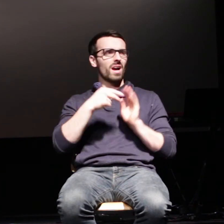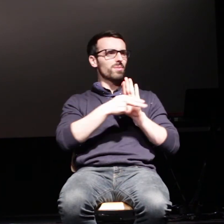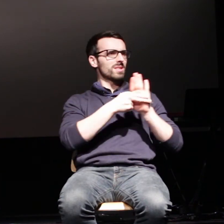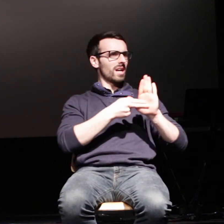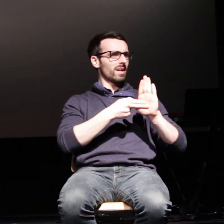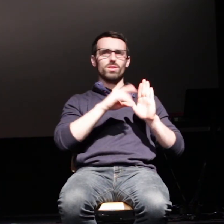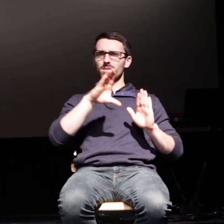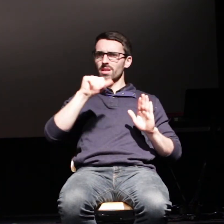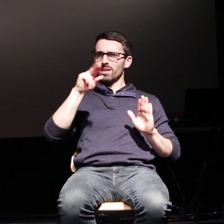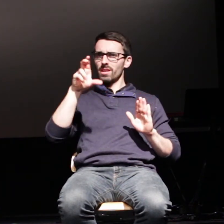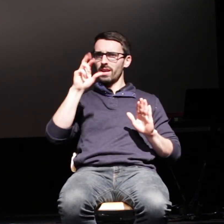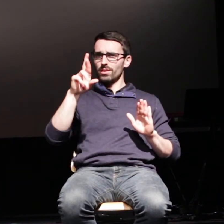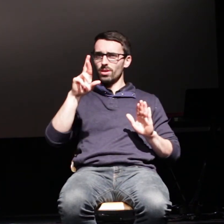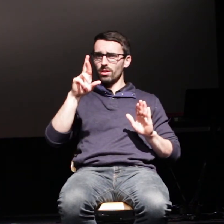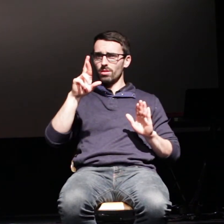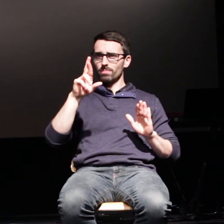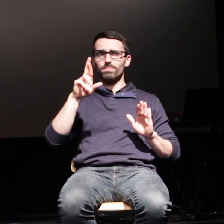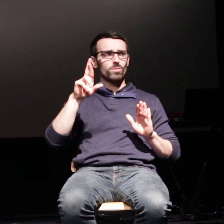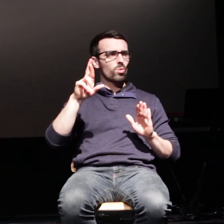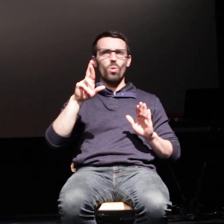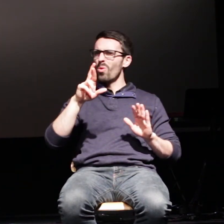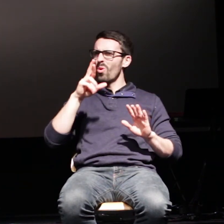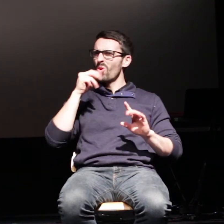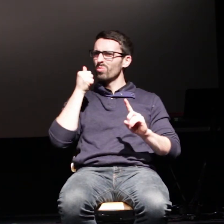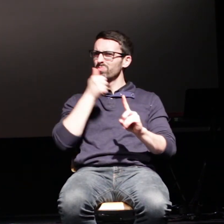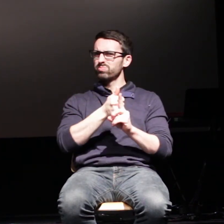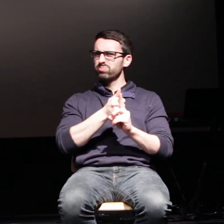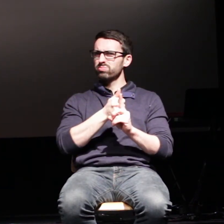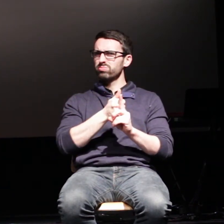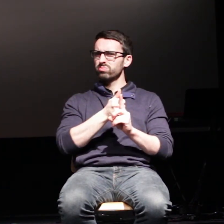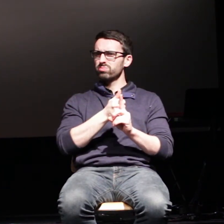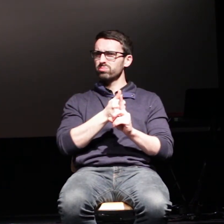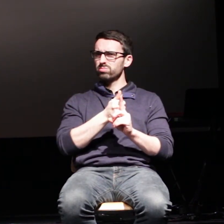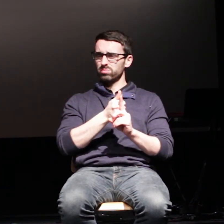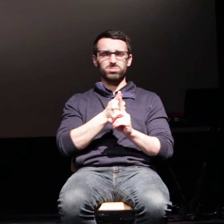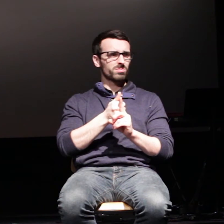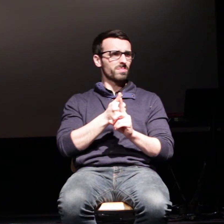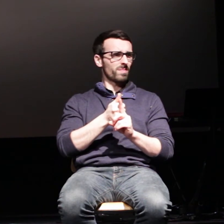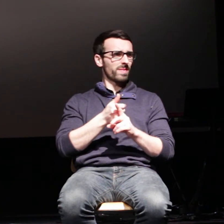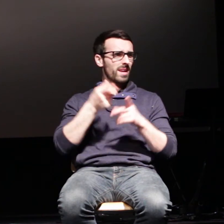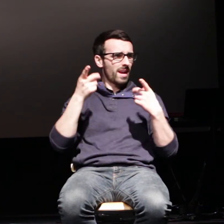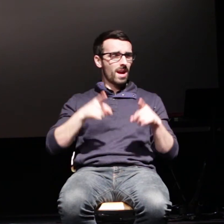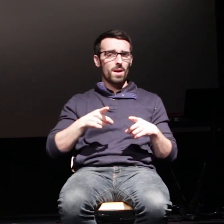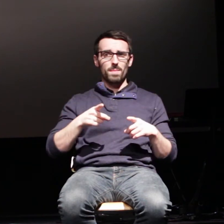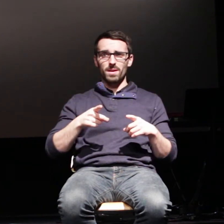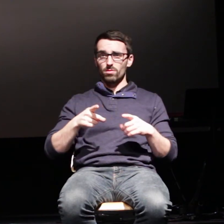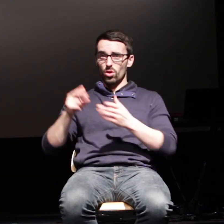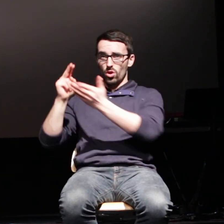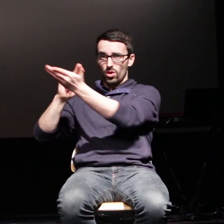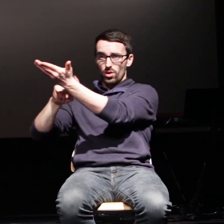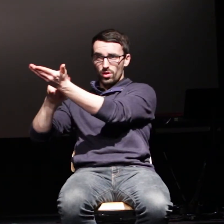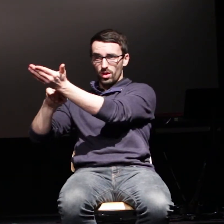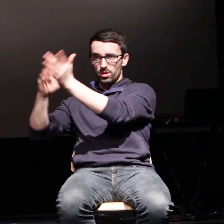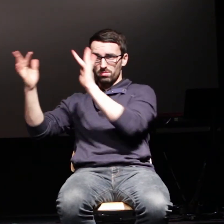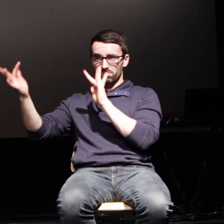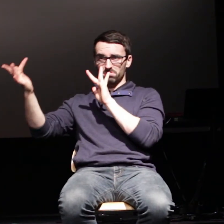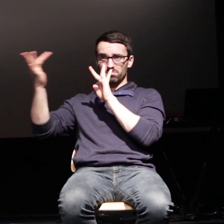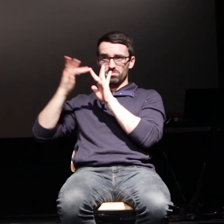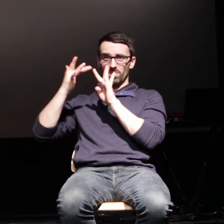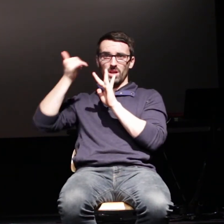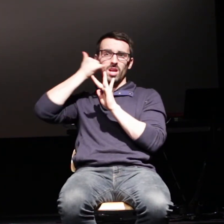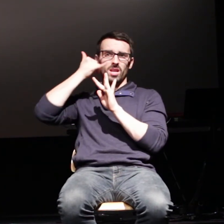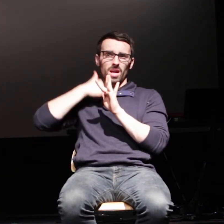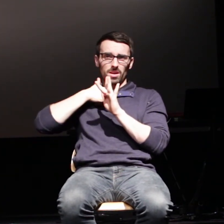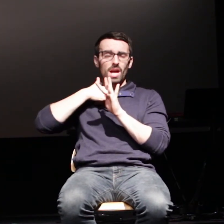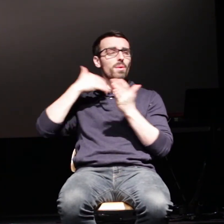me. I was actually, the way I was told that I had cancer was through a phone call from a nurse. I was actually here at church. I was in